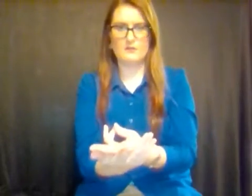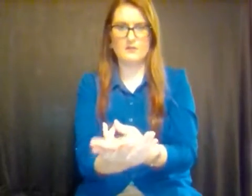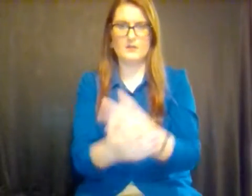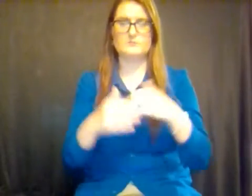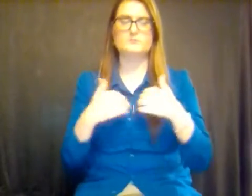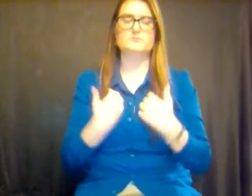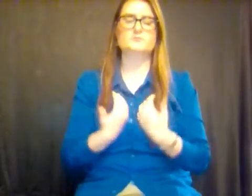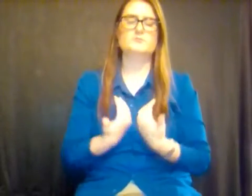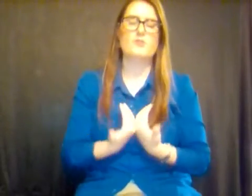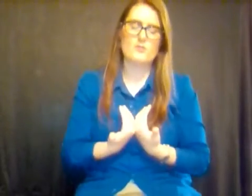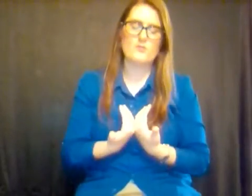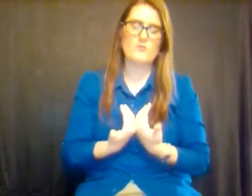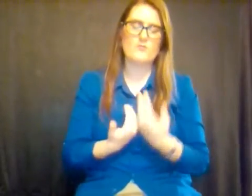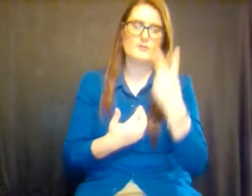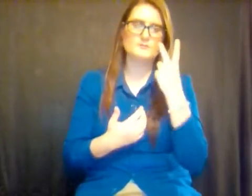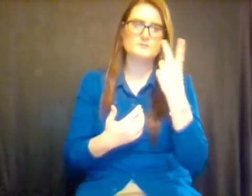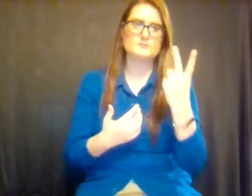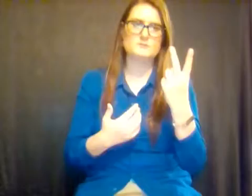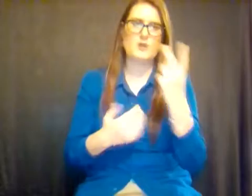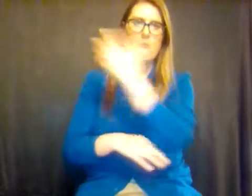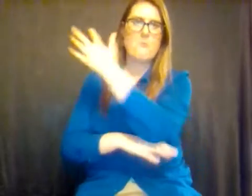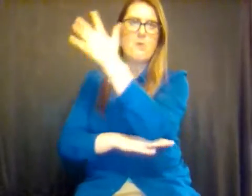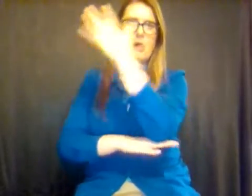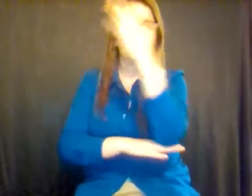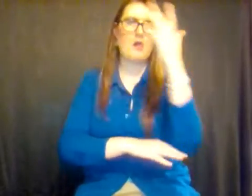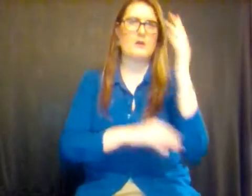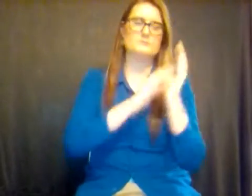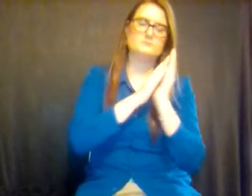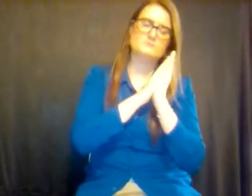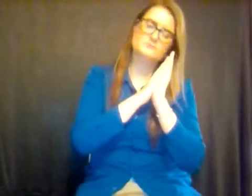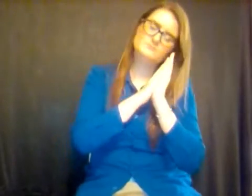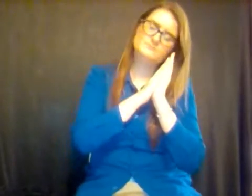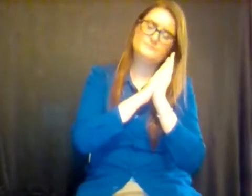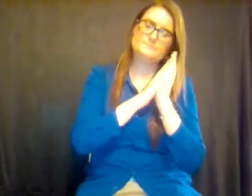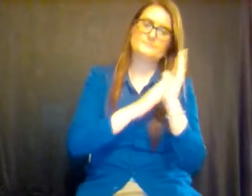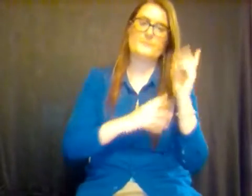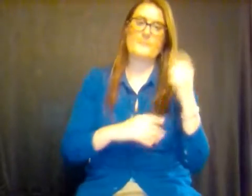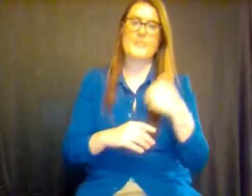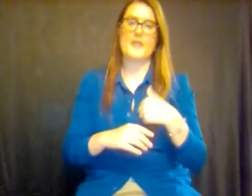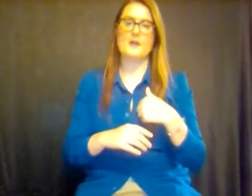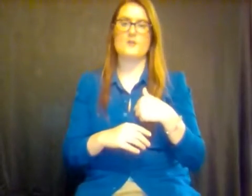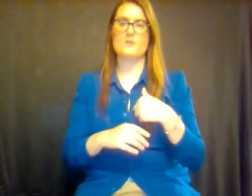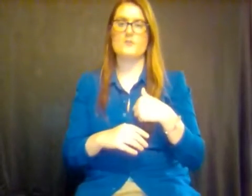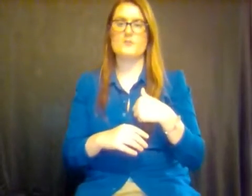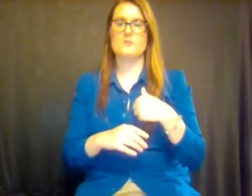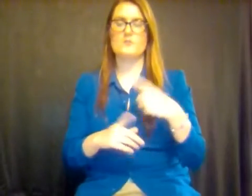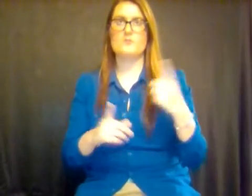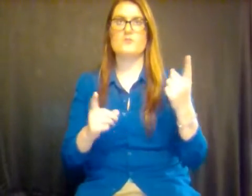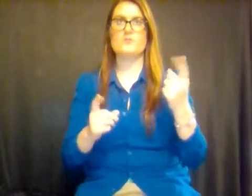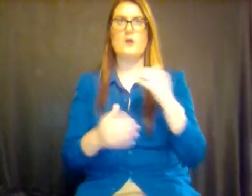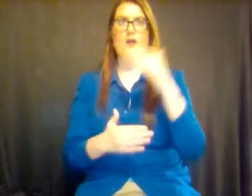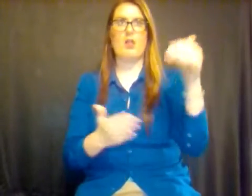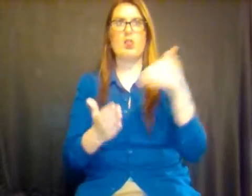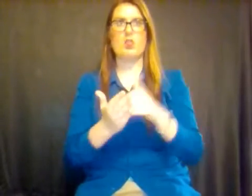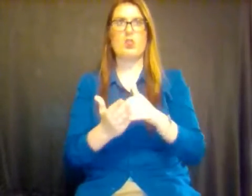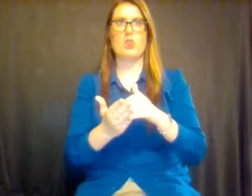sleep. In the middle of the night, something incredible happened. The sky above Jacob seemed to split down the middle,